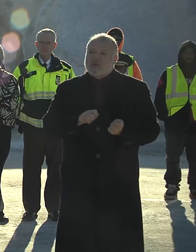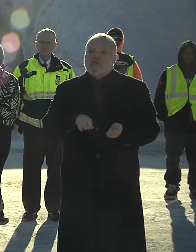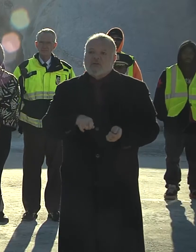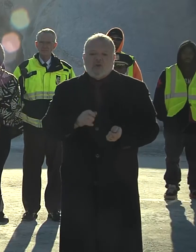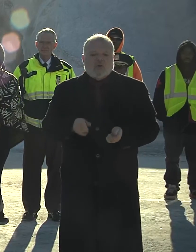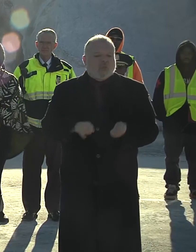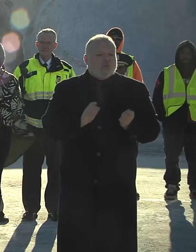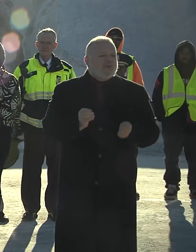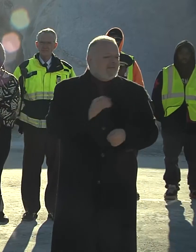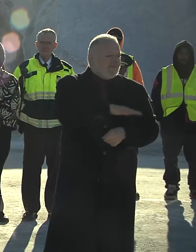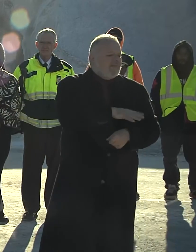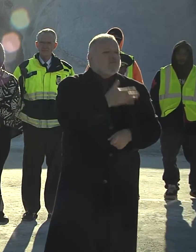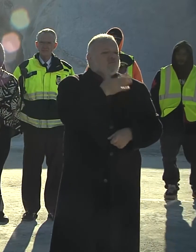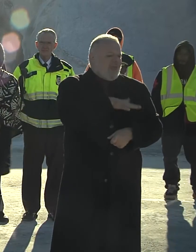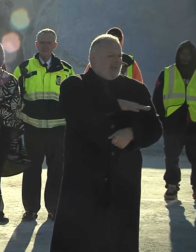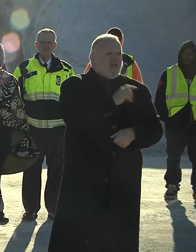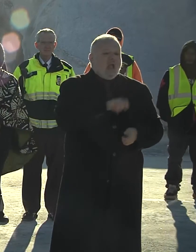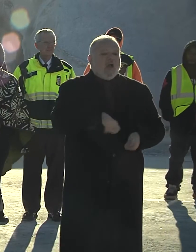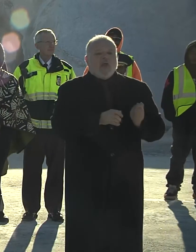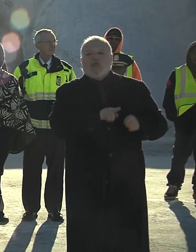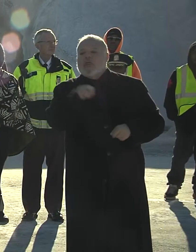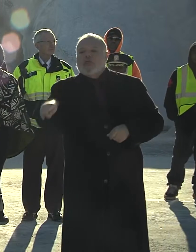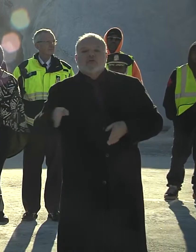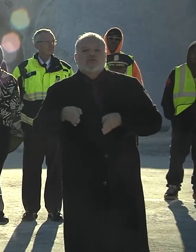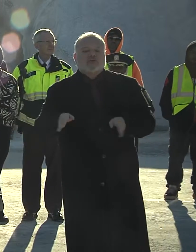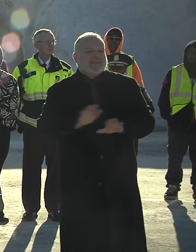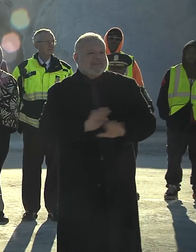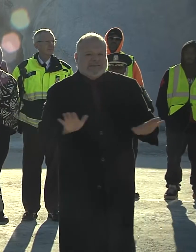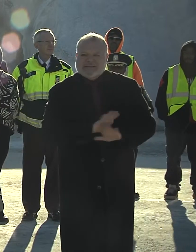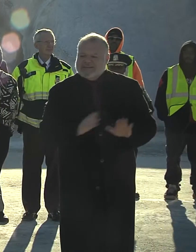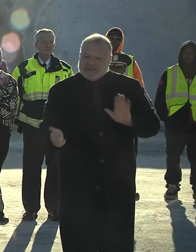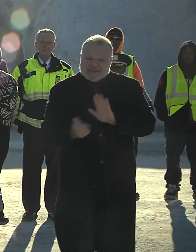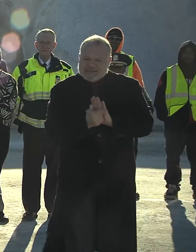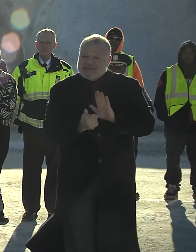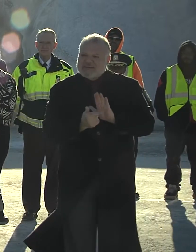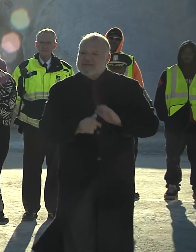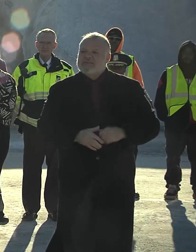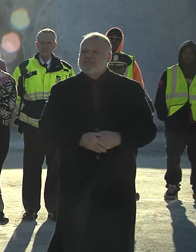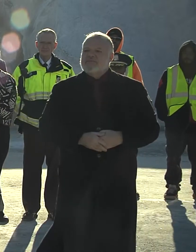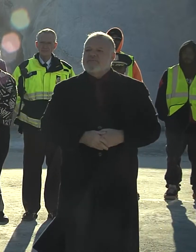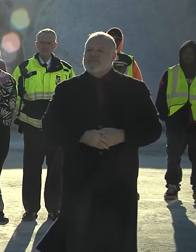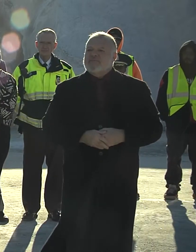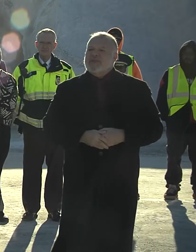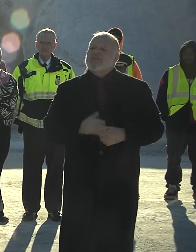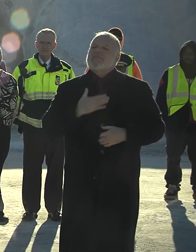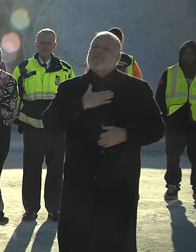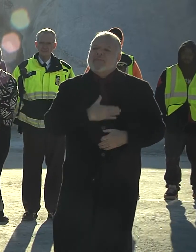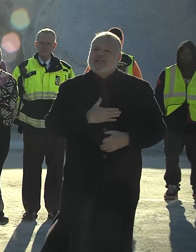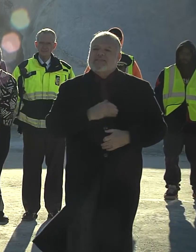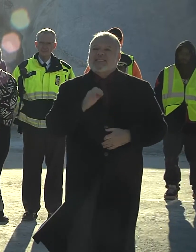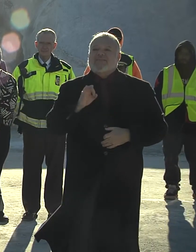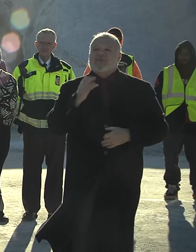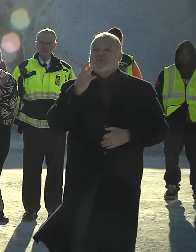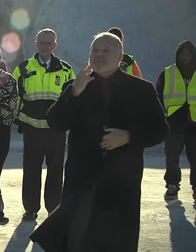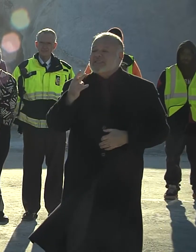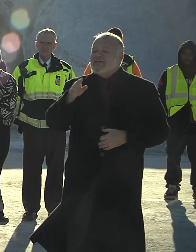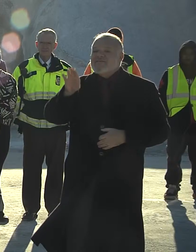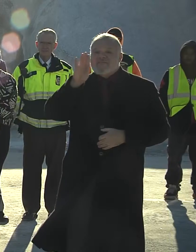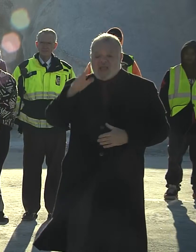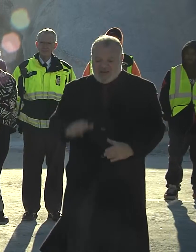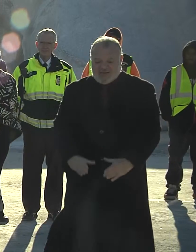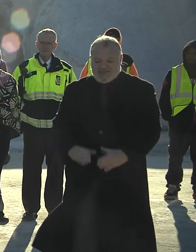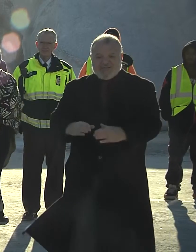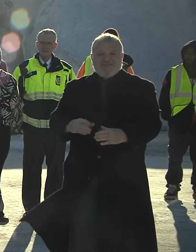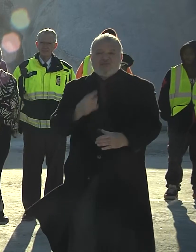it, try to be a good neighbor and help out by clearing catch basins, fire hydrants that may be nearby. And if you're able to,